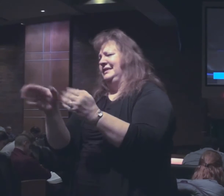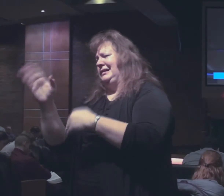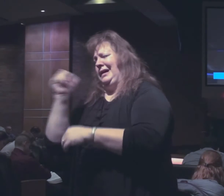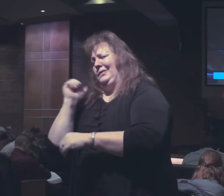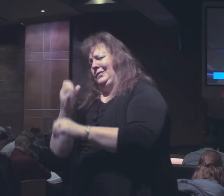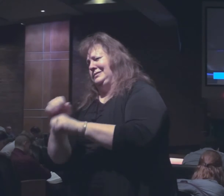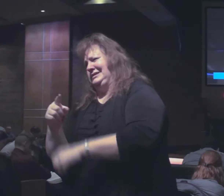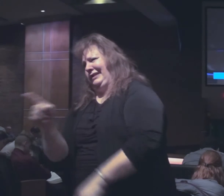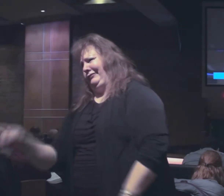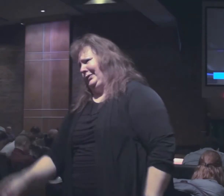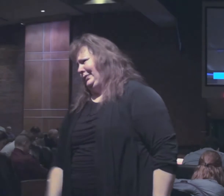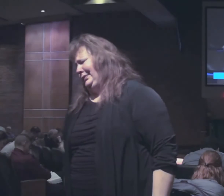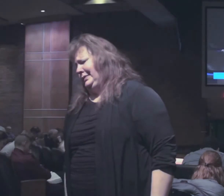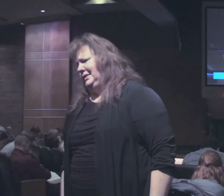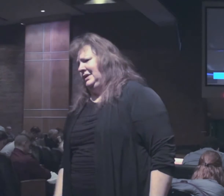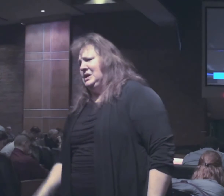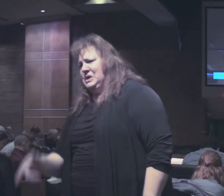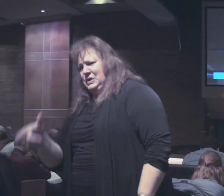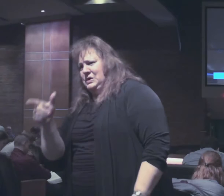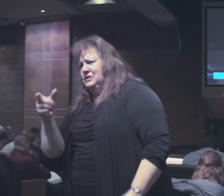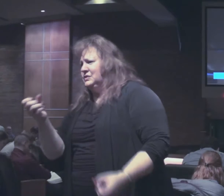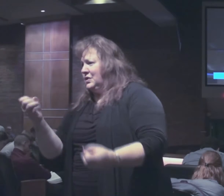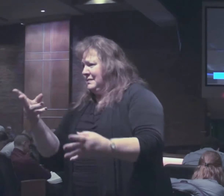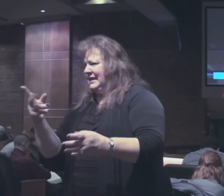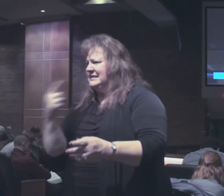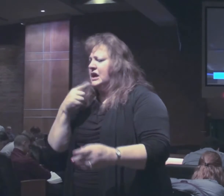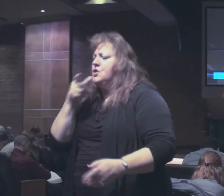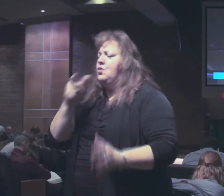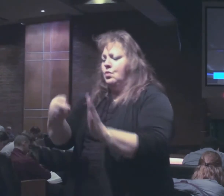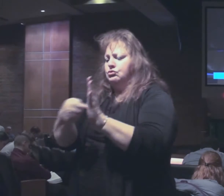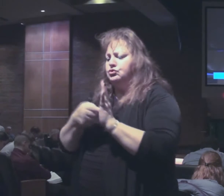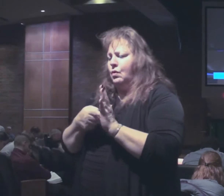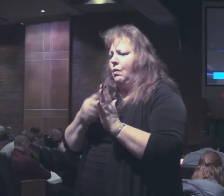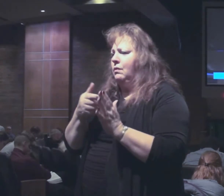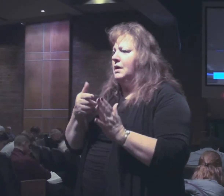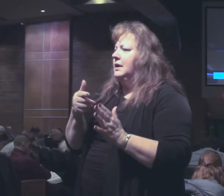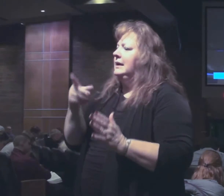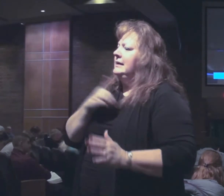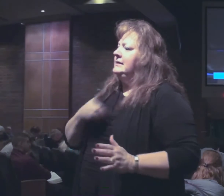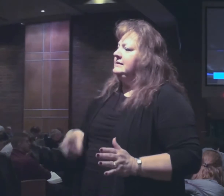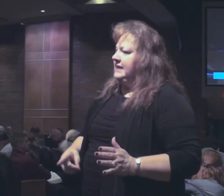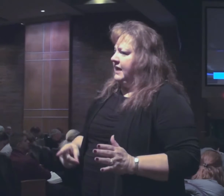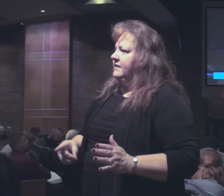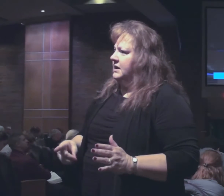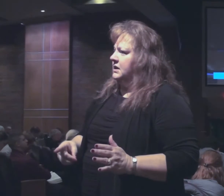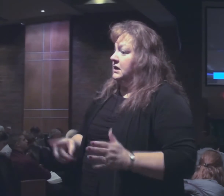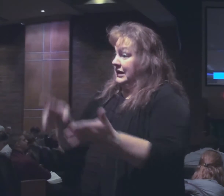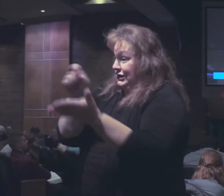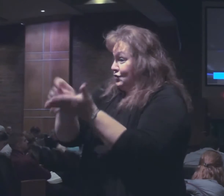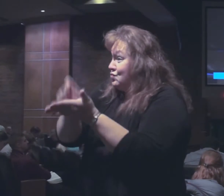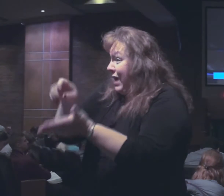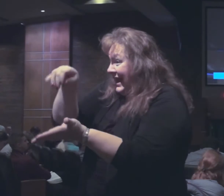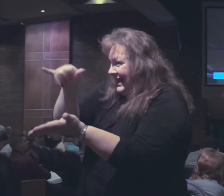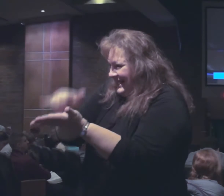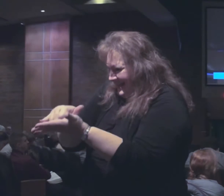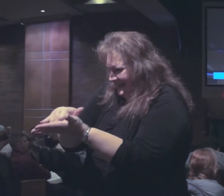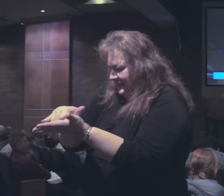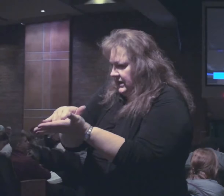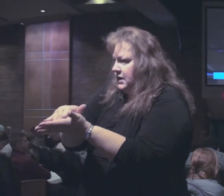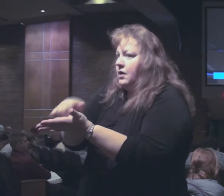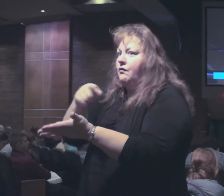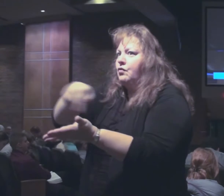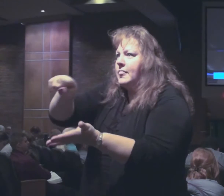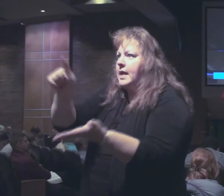Here you have many are saying, who will show us any good? You understand, David is writing this to be sung within the nation Israel.